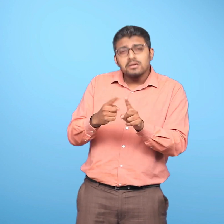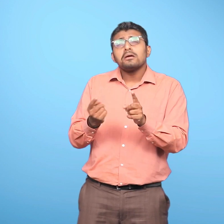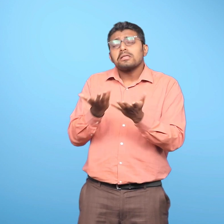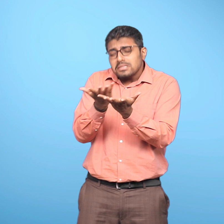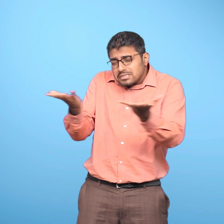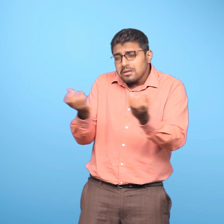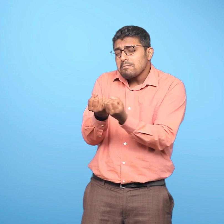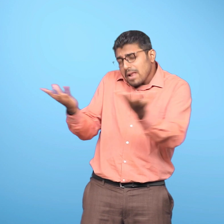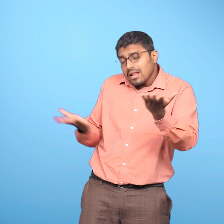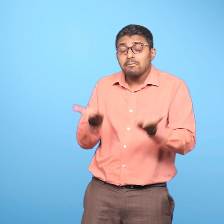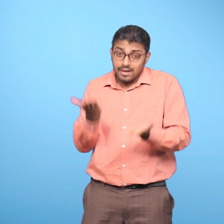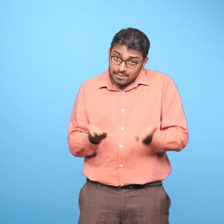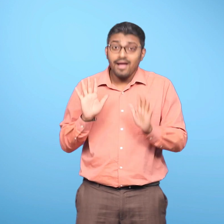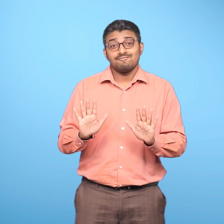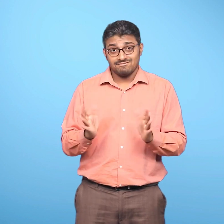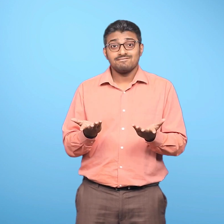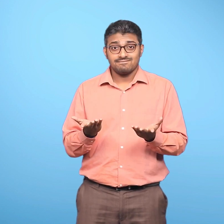Perhaps many things.